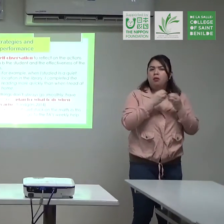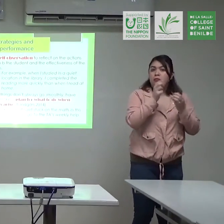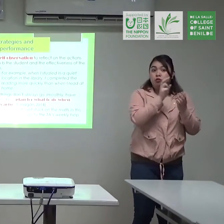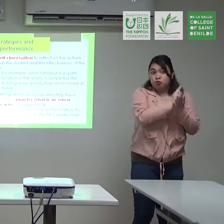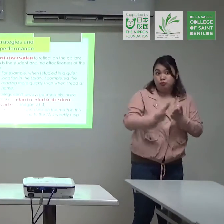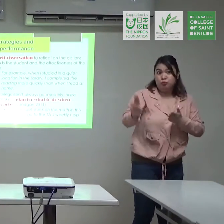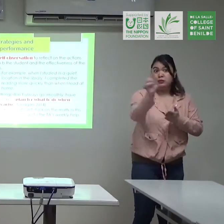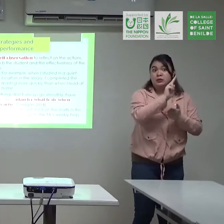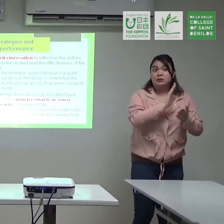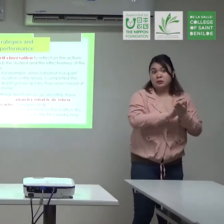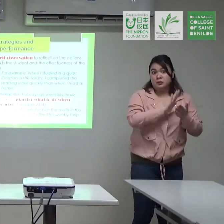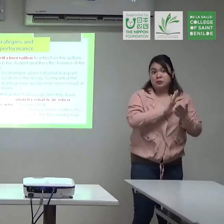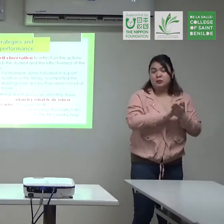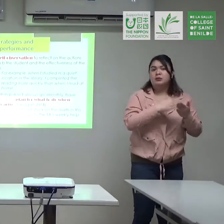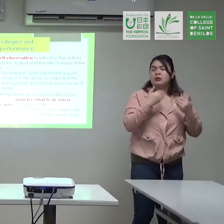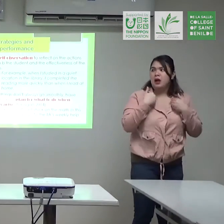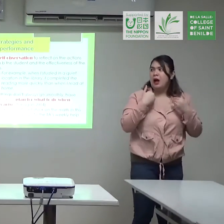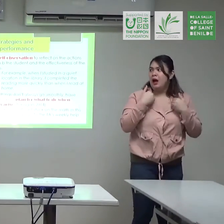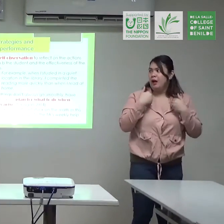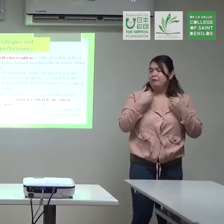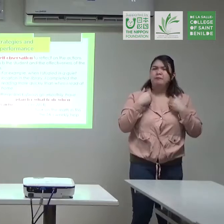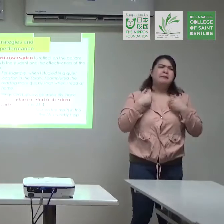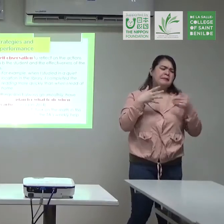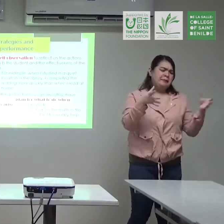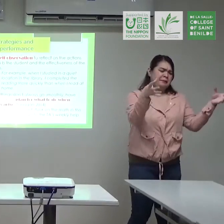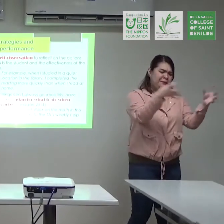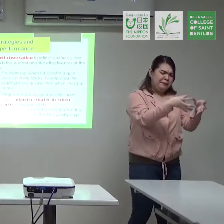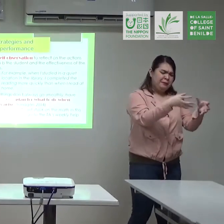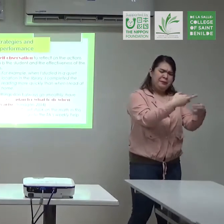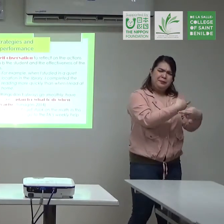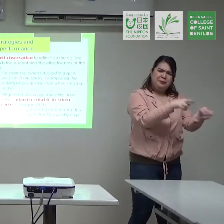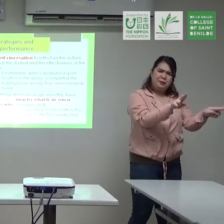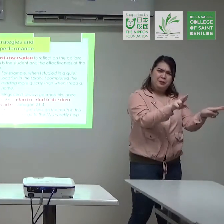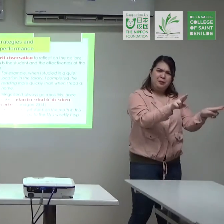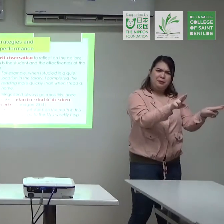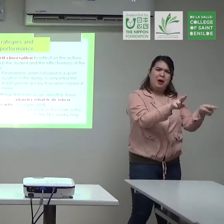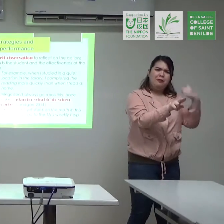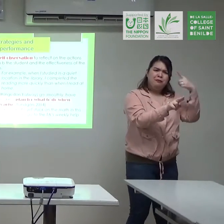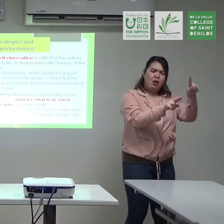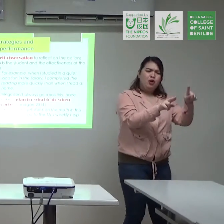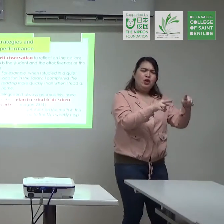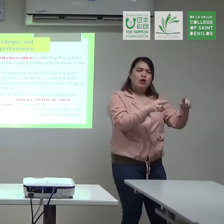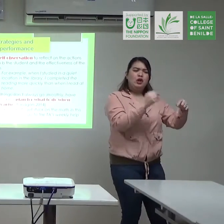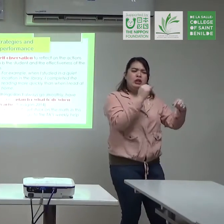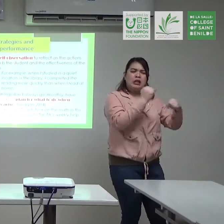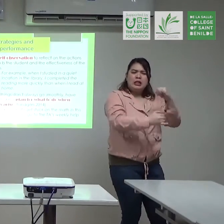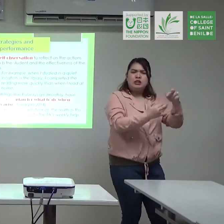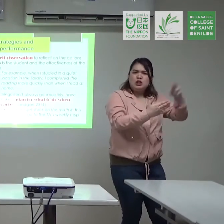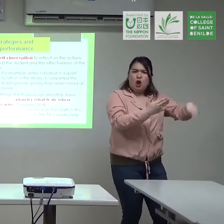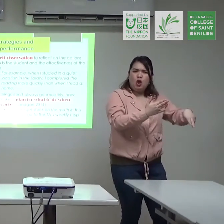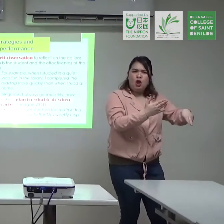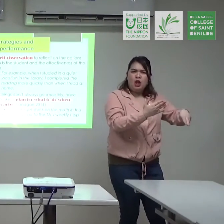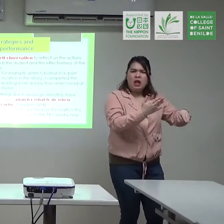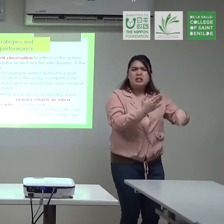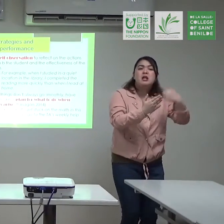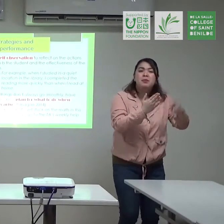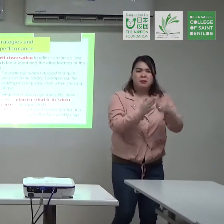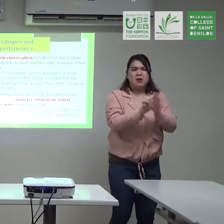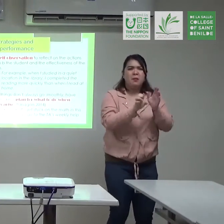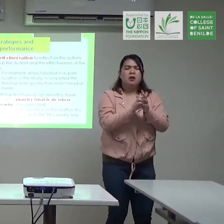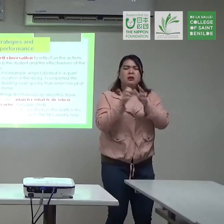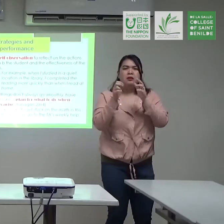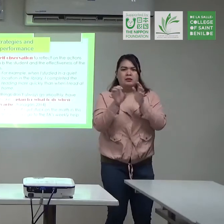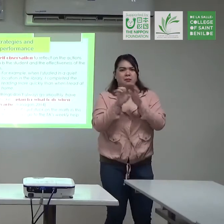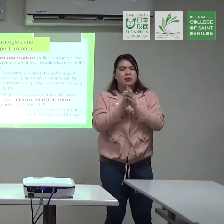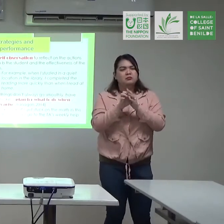parang help, parang room of last resort. Yun talagang hindi makuha yung isang concept before